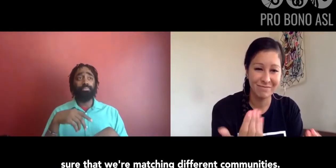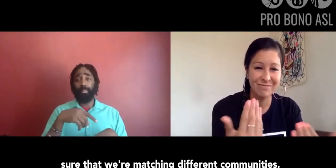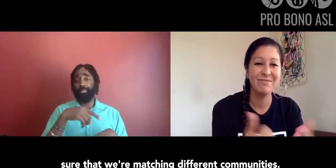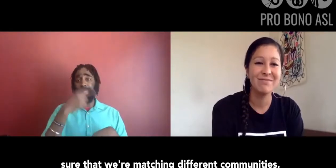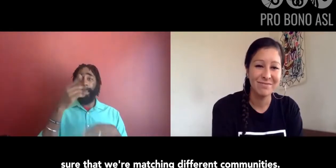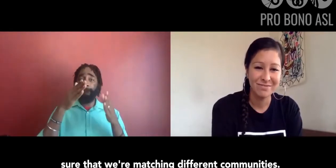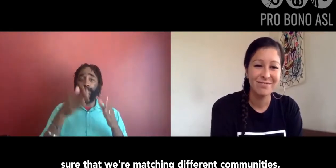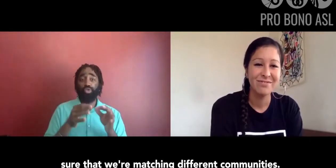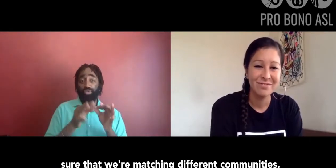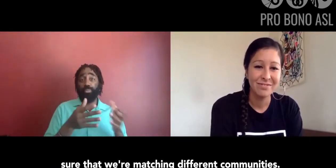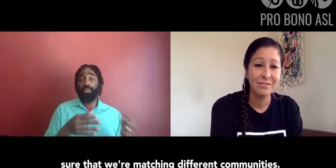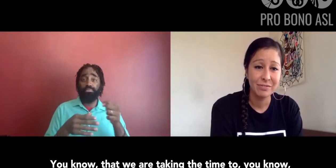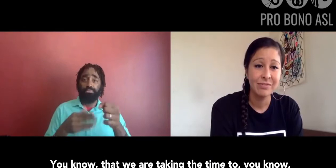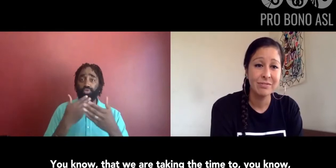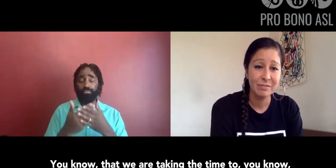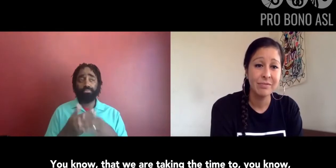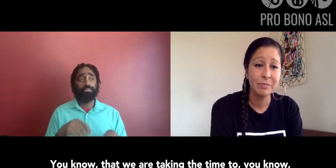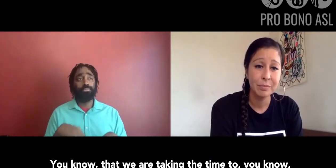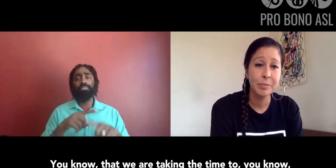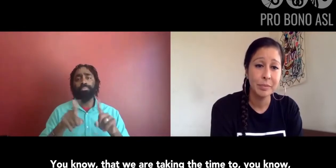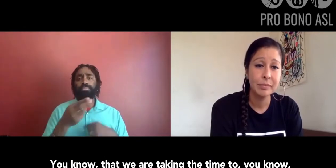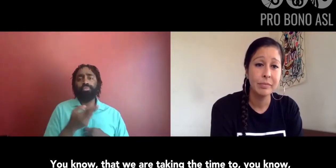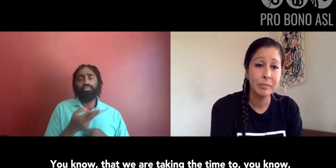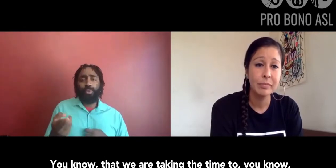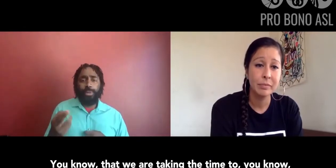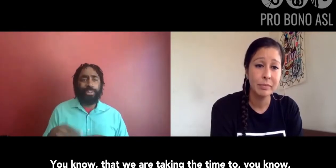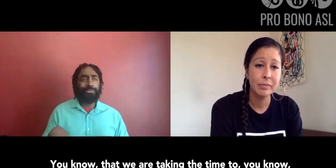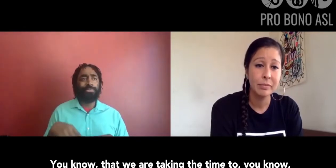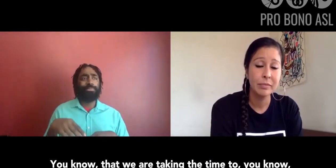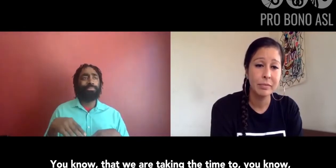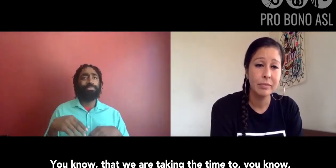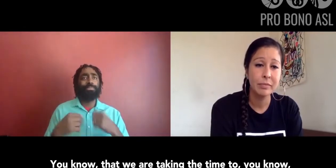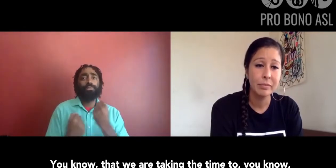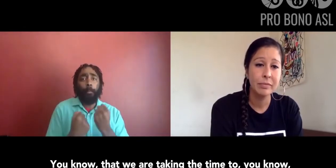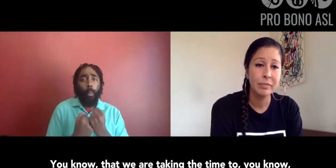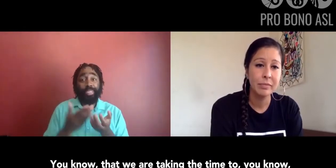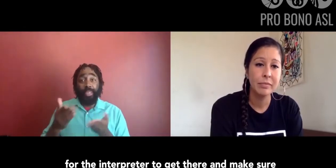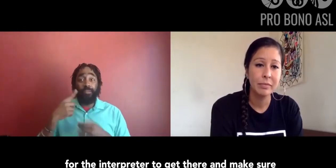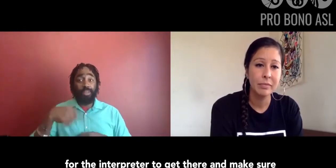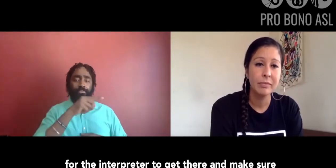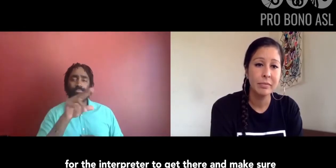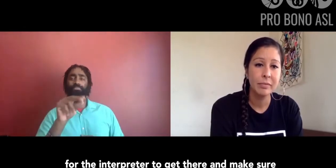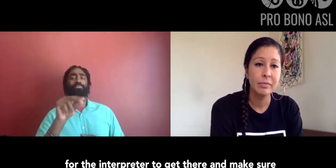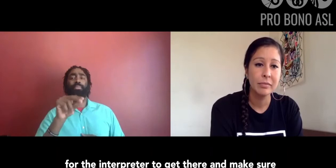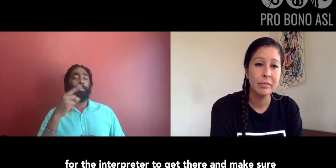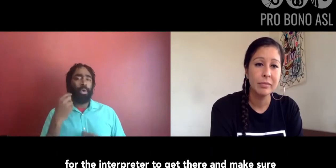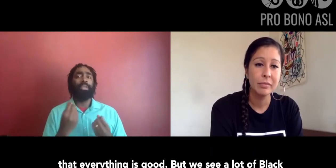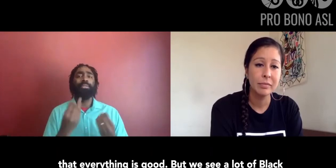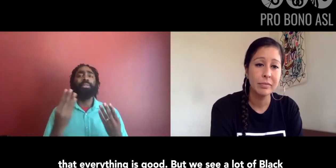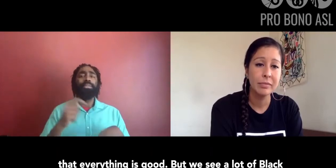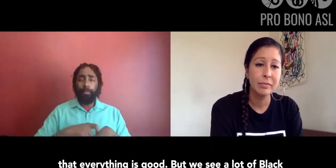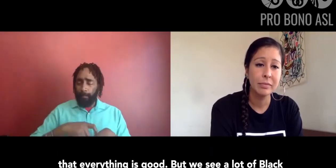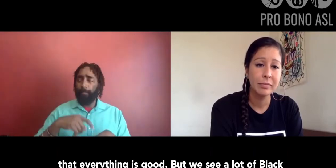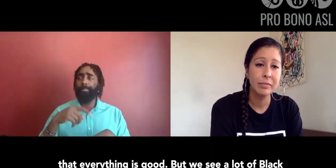making sure that we're matching different communities, that we are taking the time to, for the interpreter to get there and make